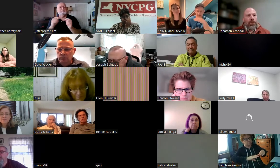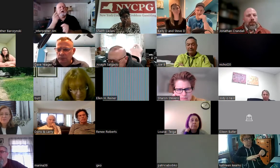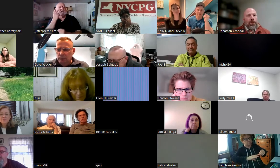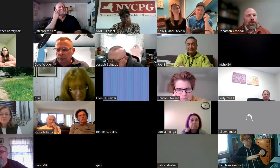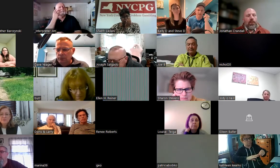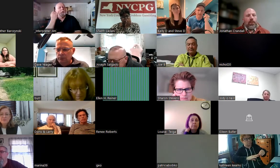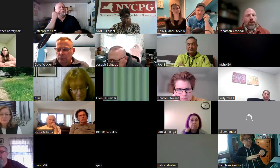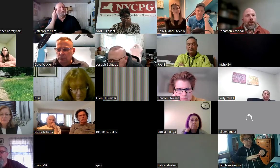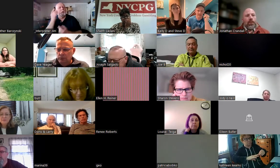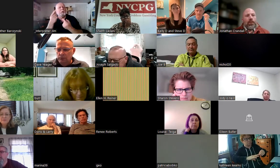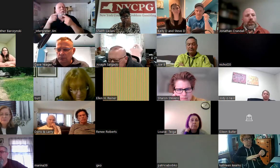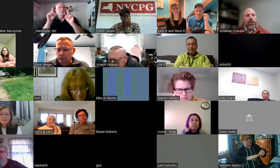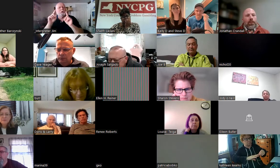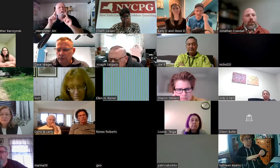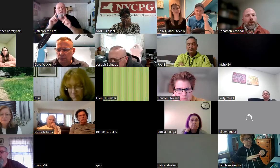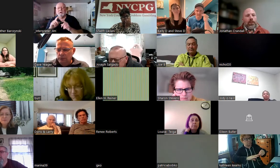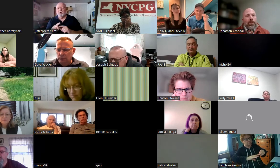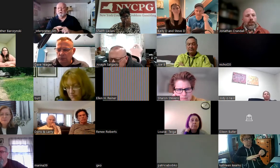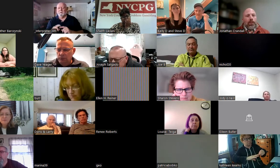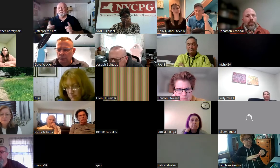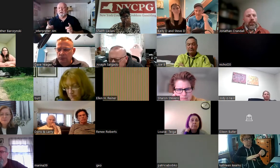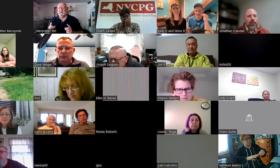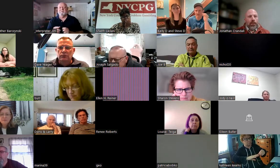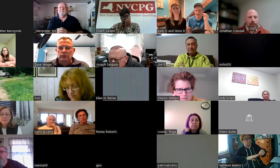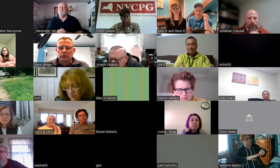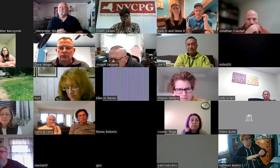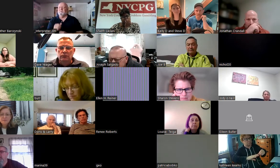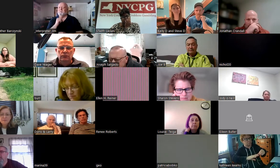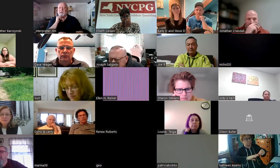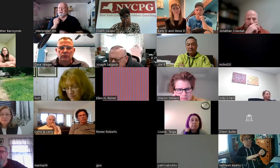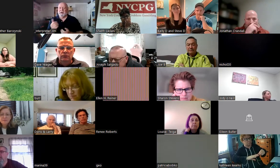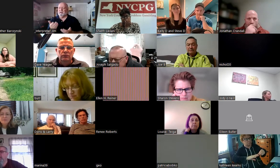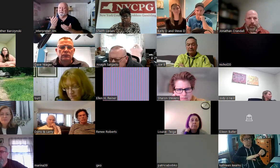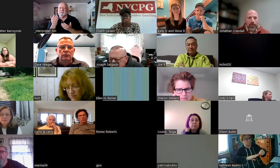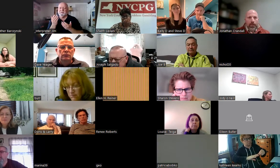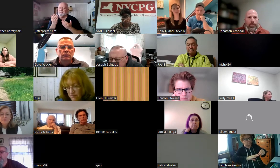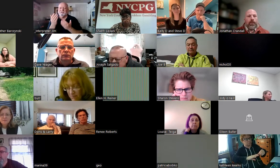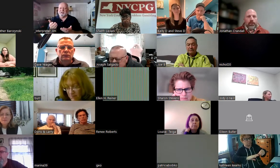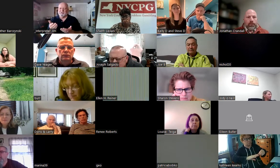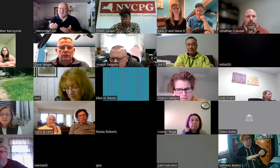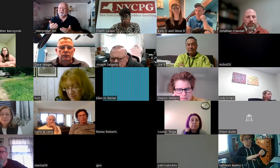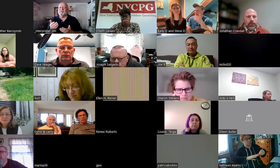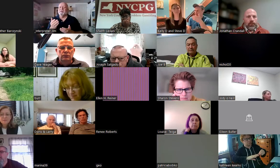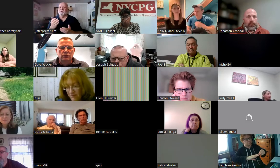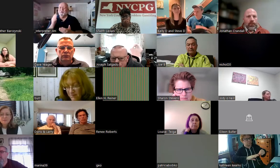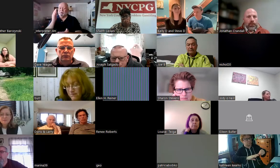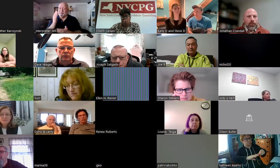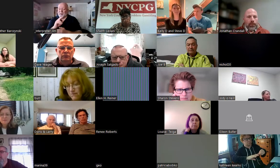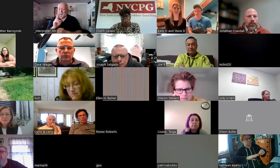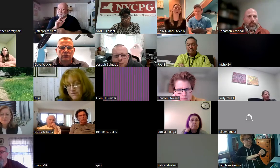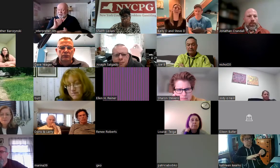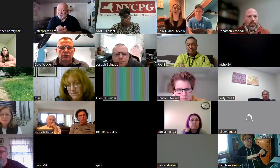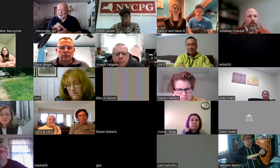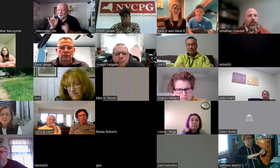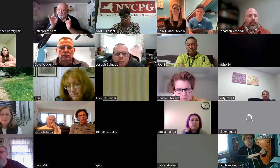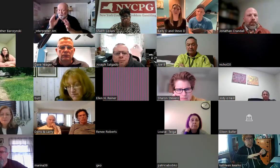gambling. But I would not suggest using that because it has a horrible withdrawal coming off that too. But sorry, you can talk about the